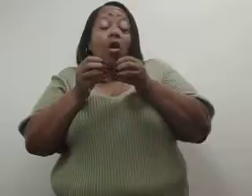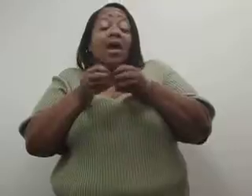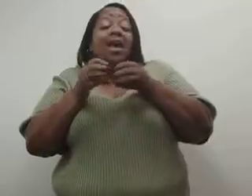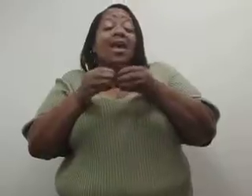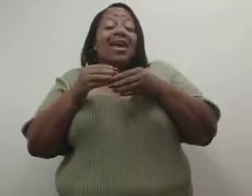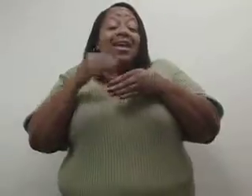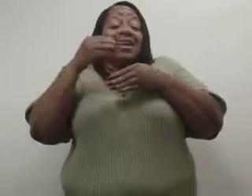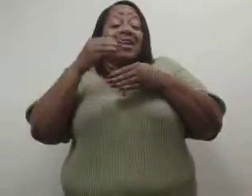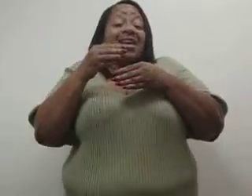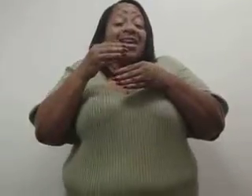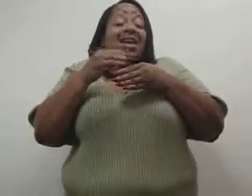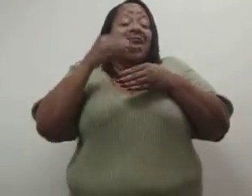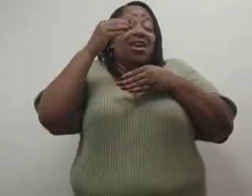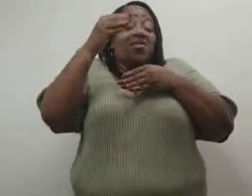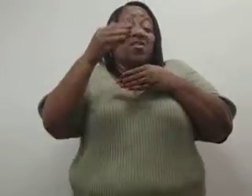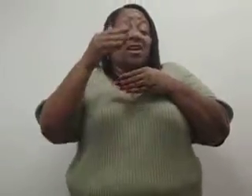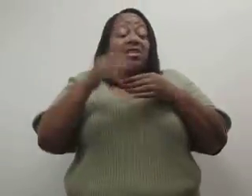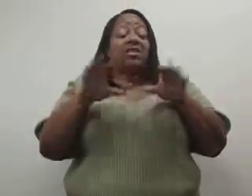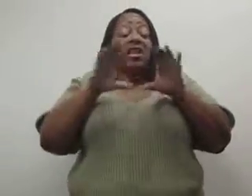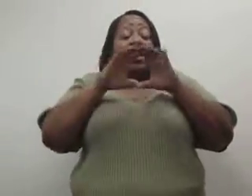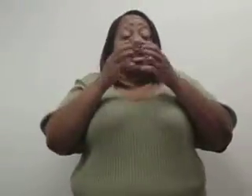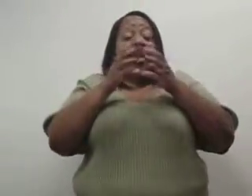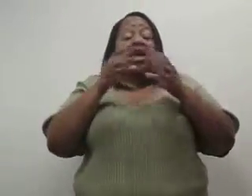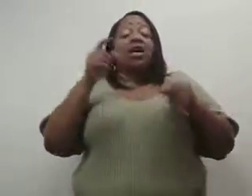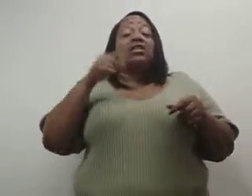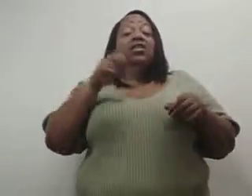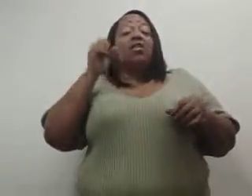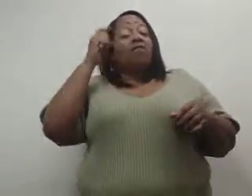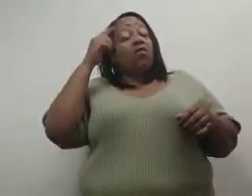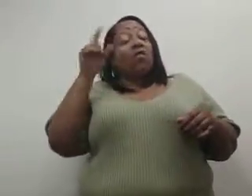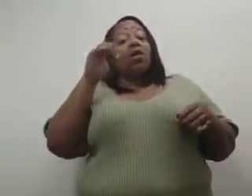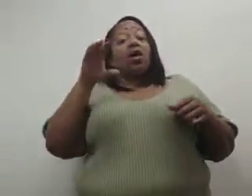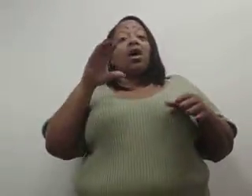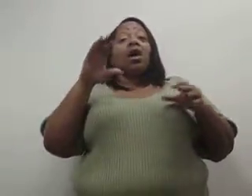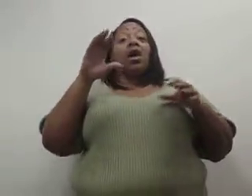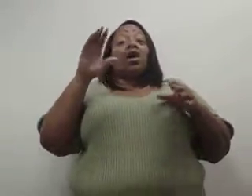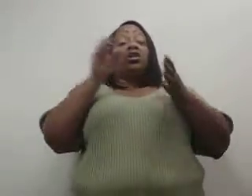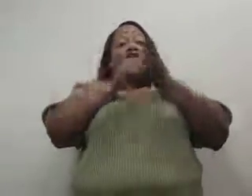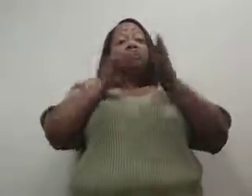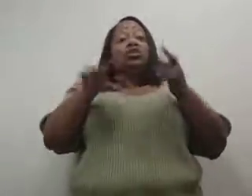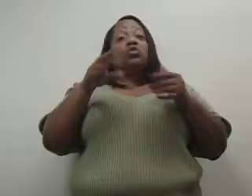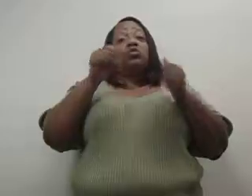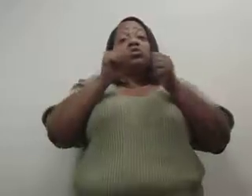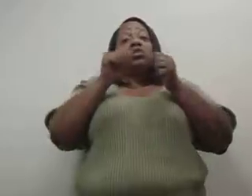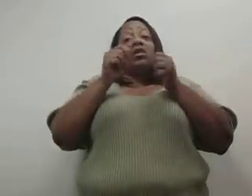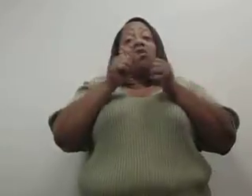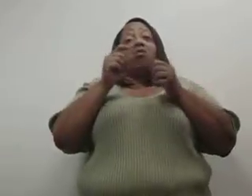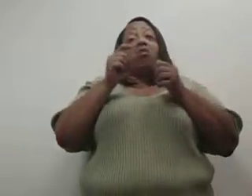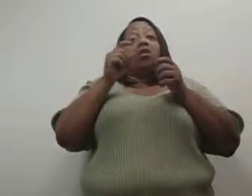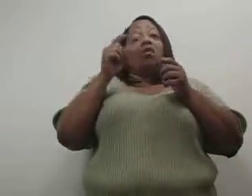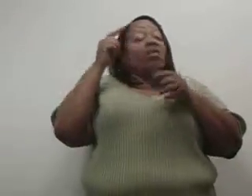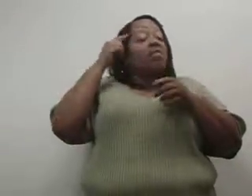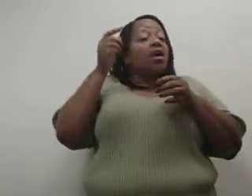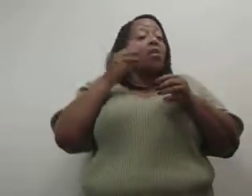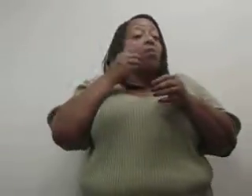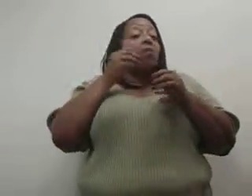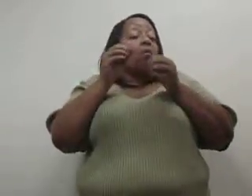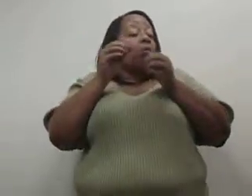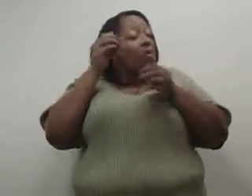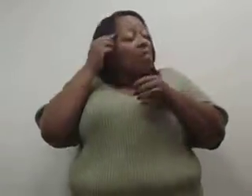students thinking about deciding on a major for their academic career. And I'm teaching a similar class, a